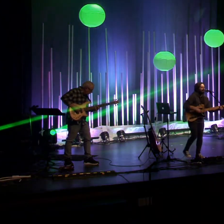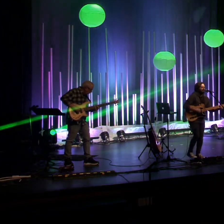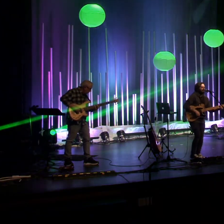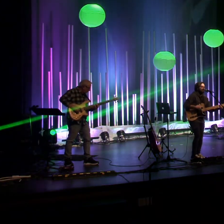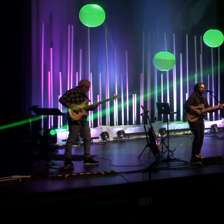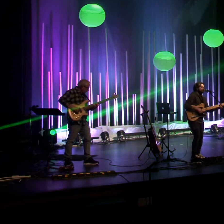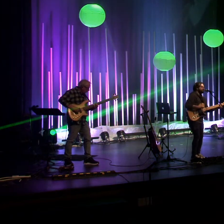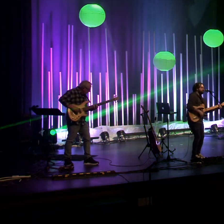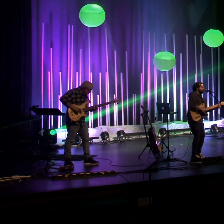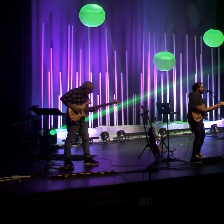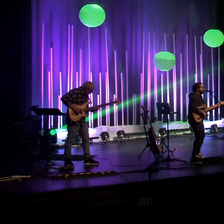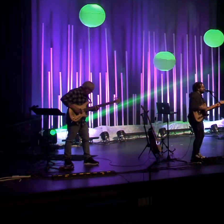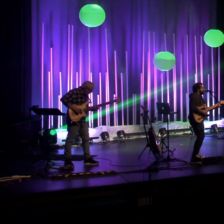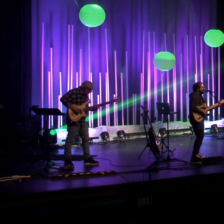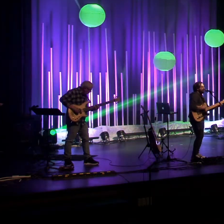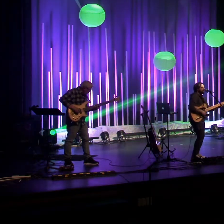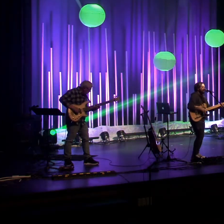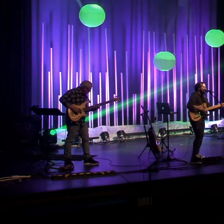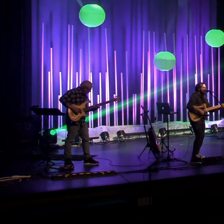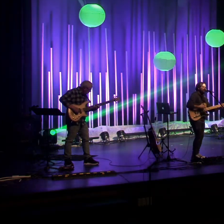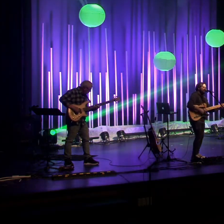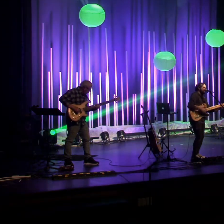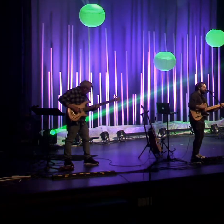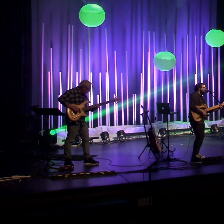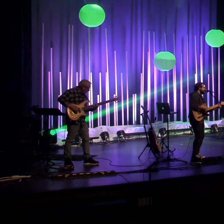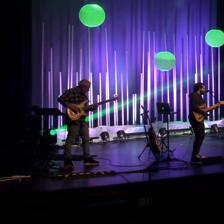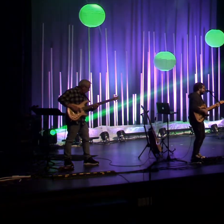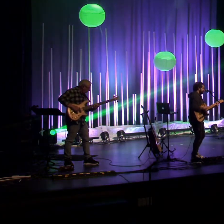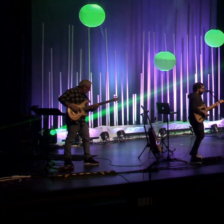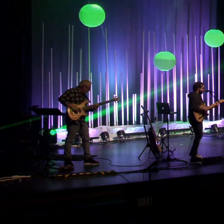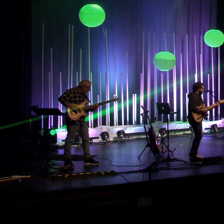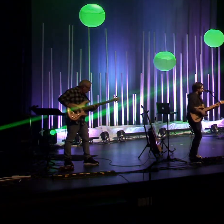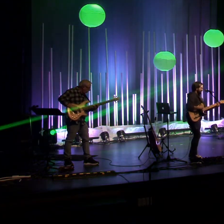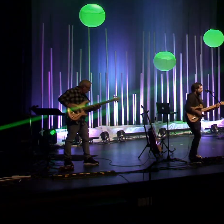I see you do it again.